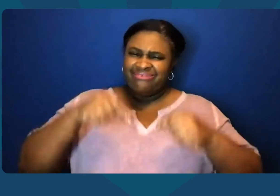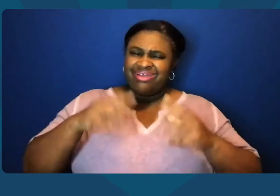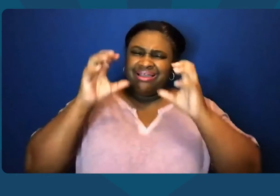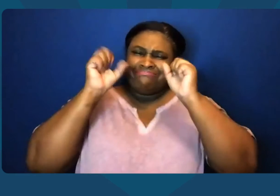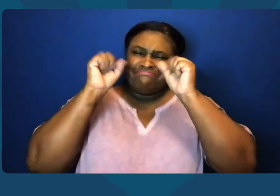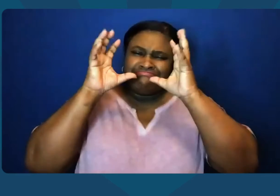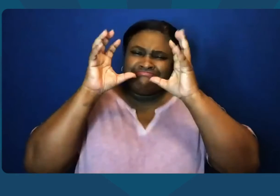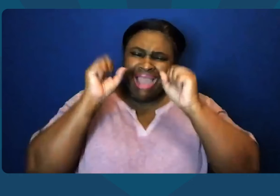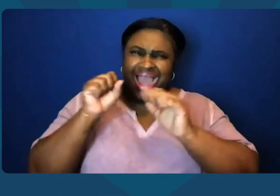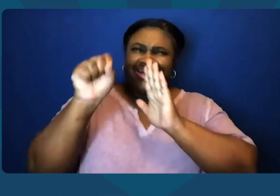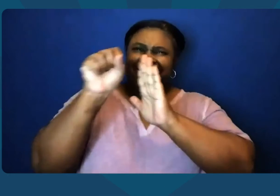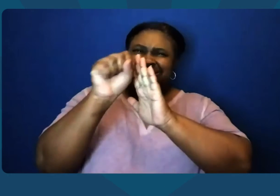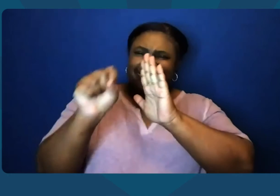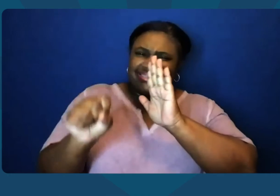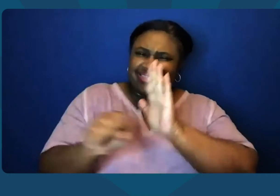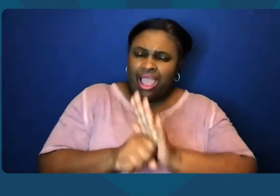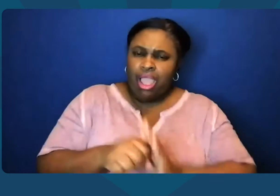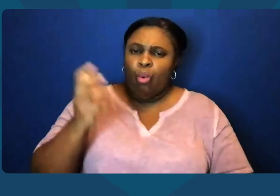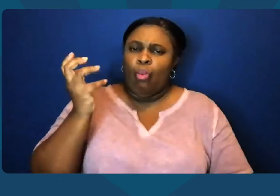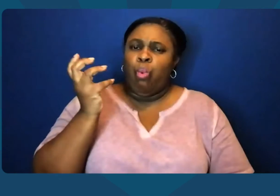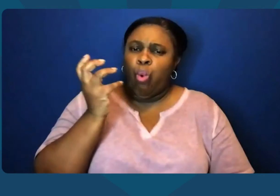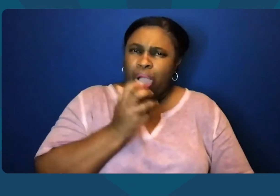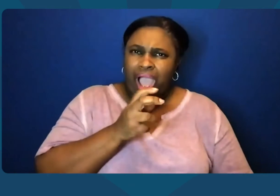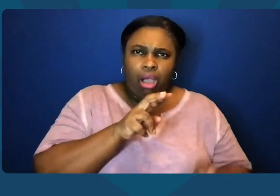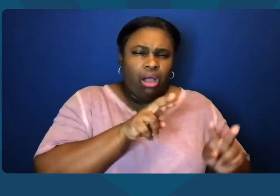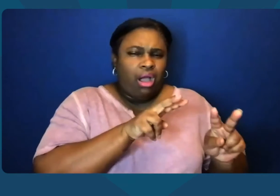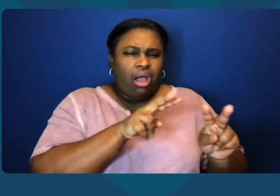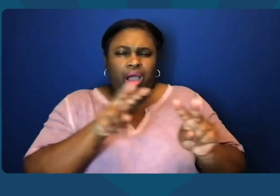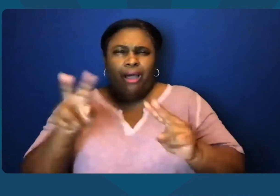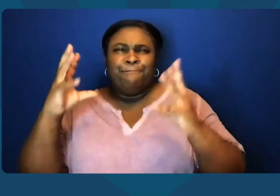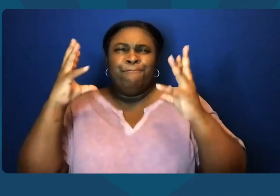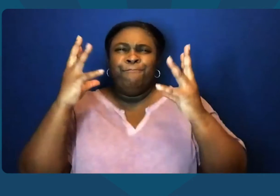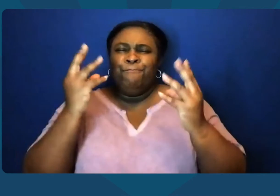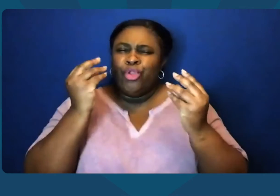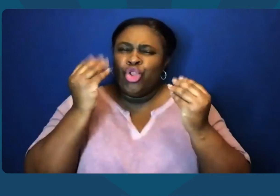What an amazing state we live in. Breathtaking beauty,